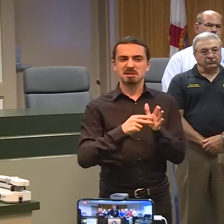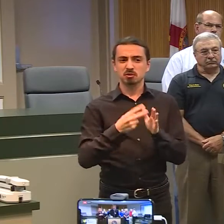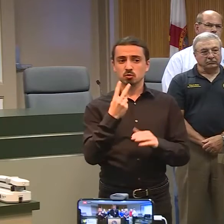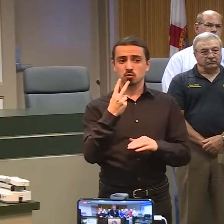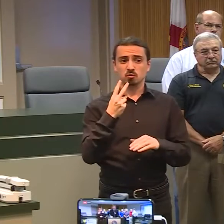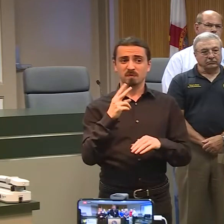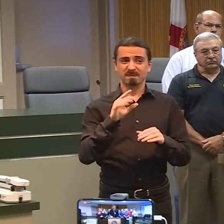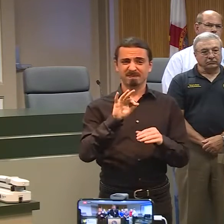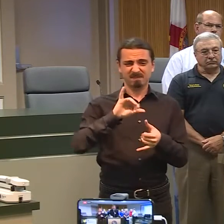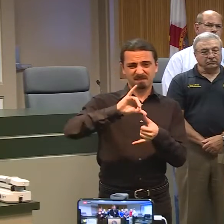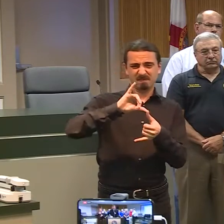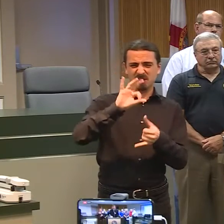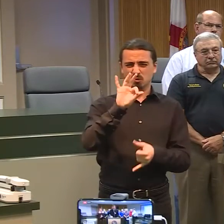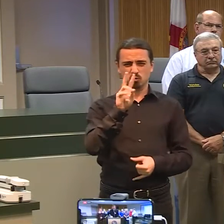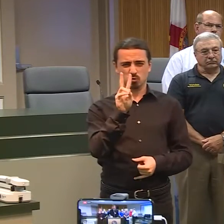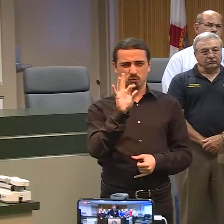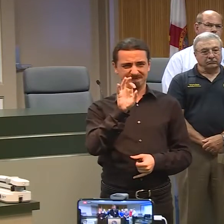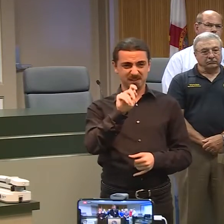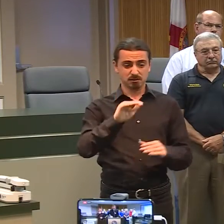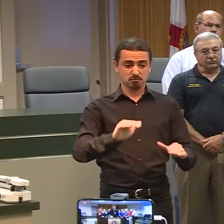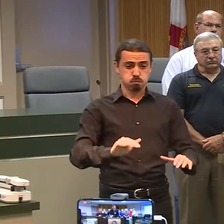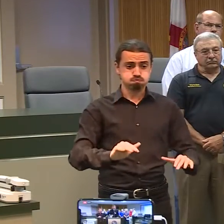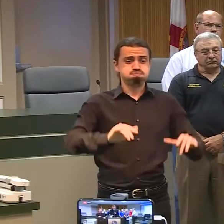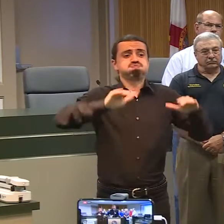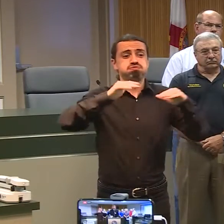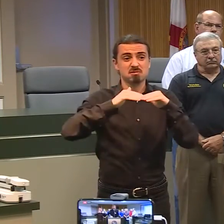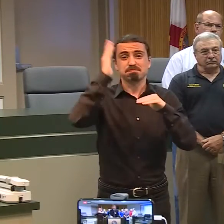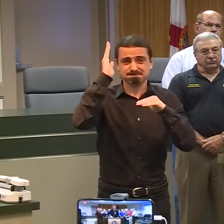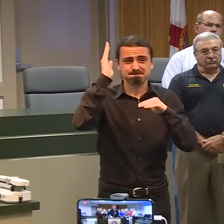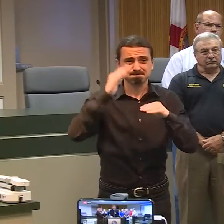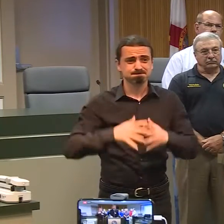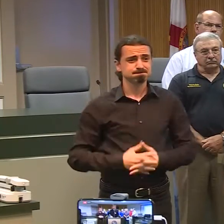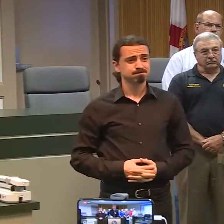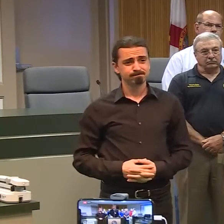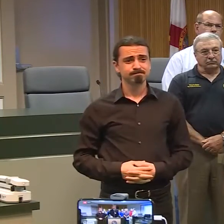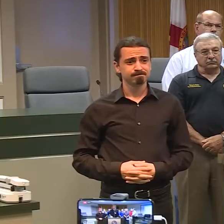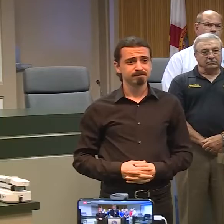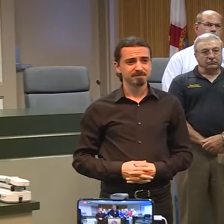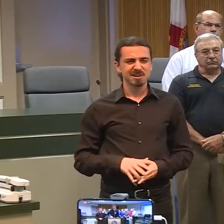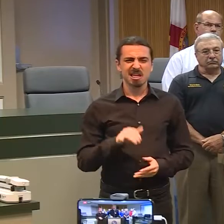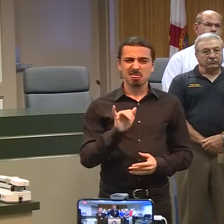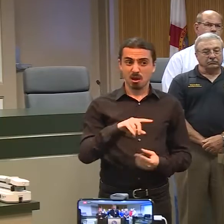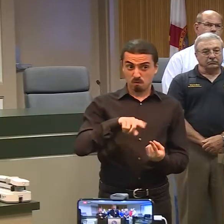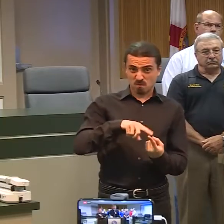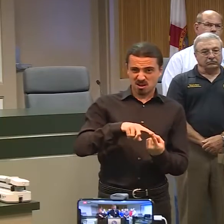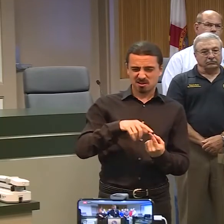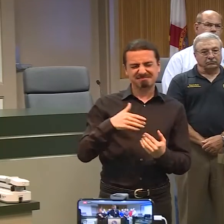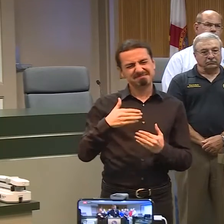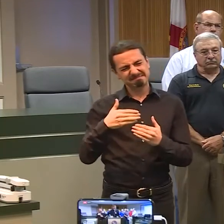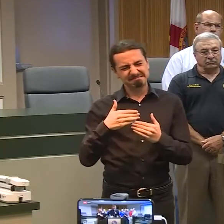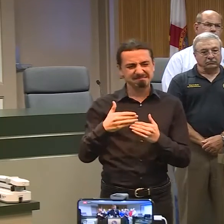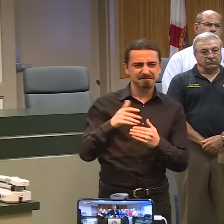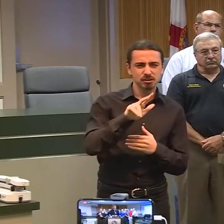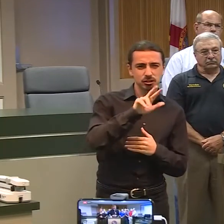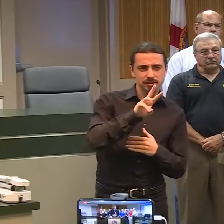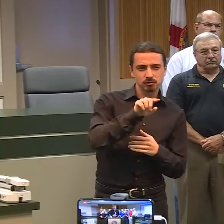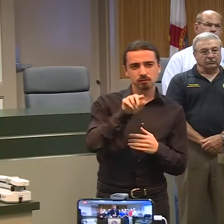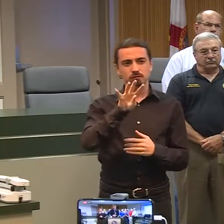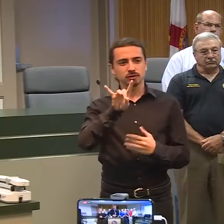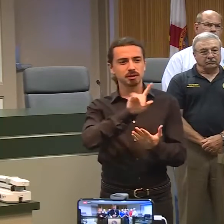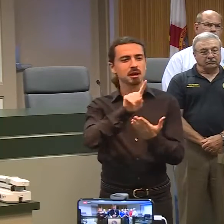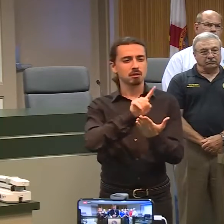the next 36 to 48 hours. So this is what we want to prepare our folks to be ready for. That being